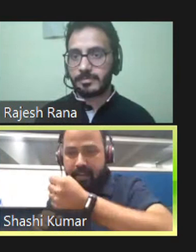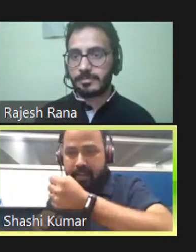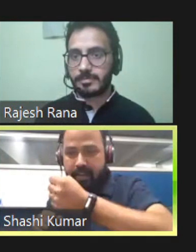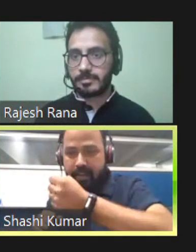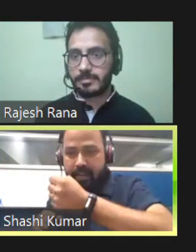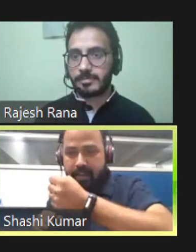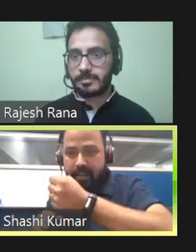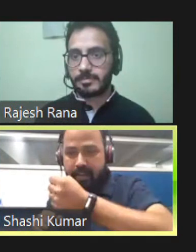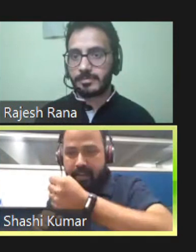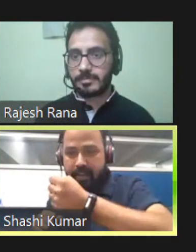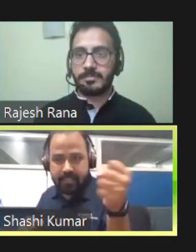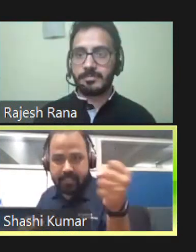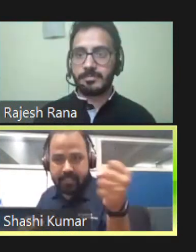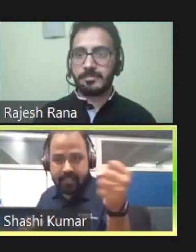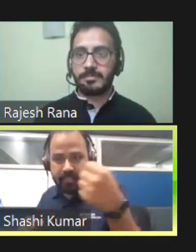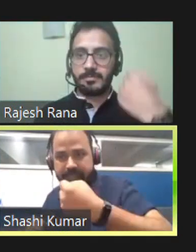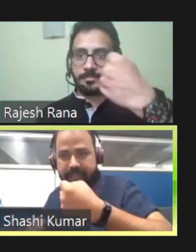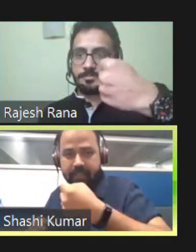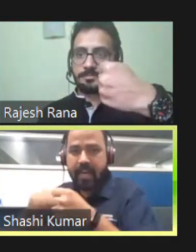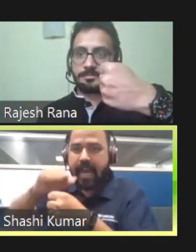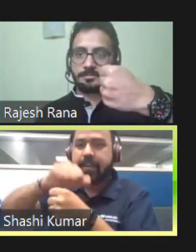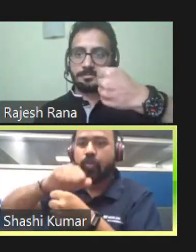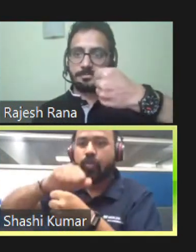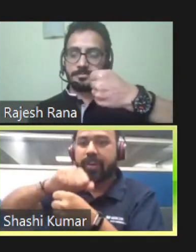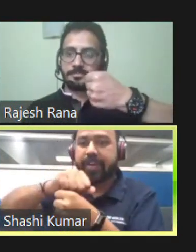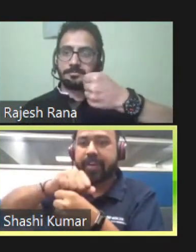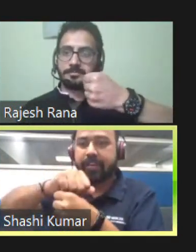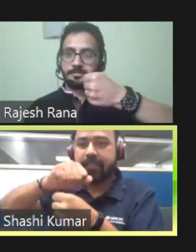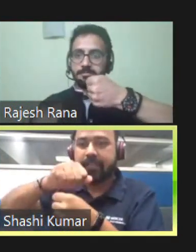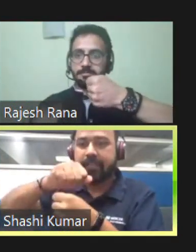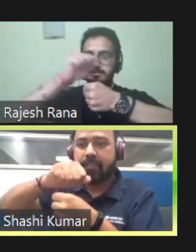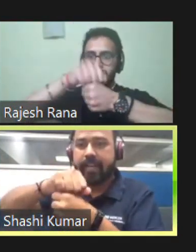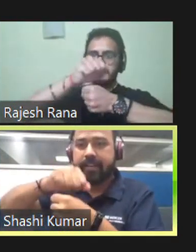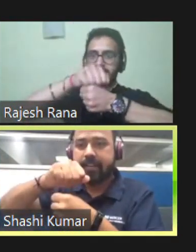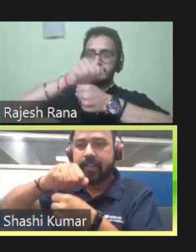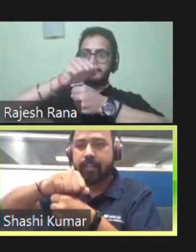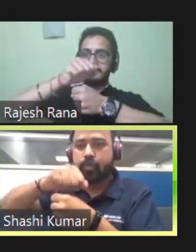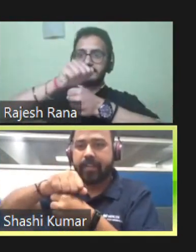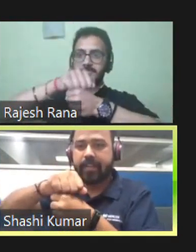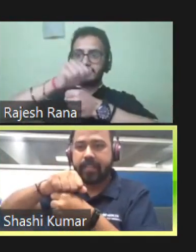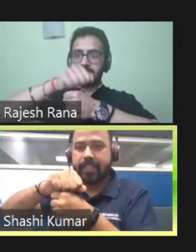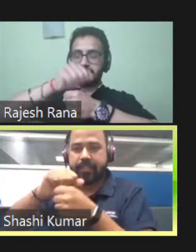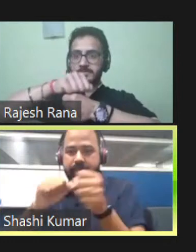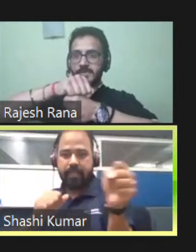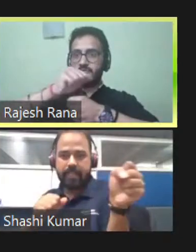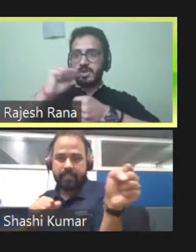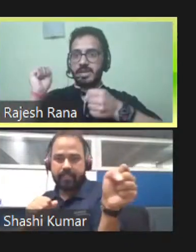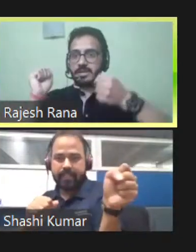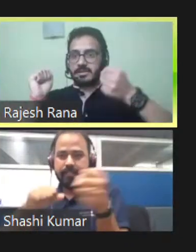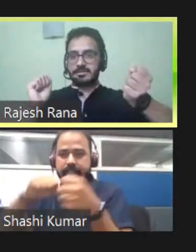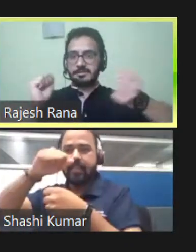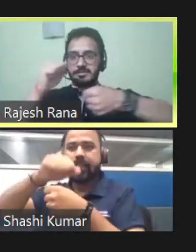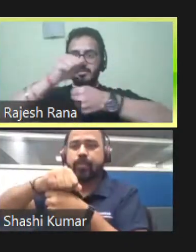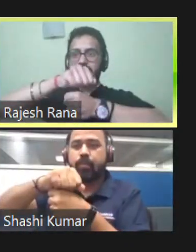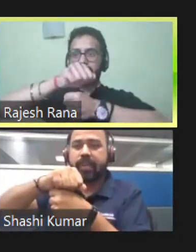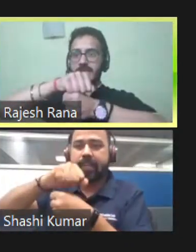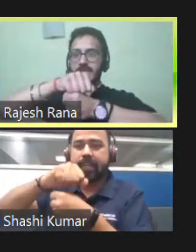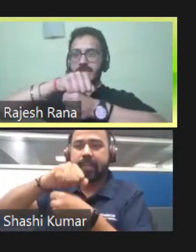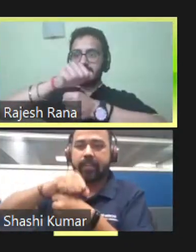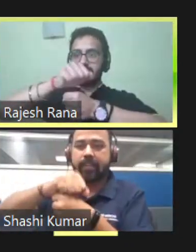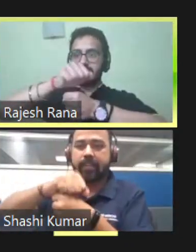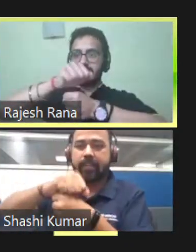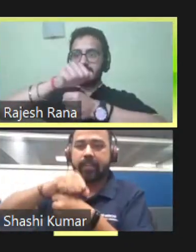fist like this, fist and working, right? It's working, Rajesh, right? Working. Yes, it's Working.